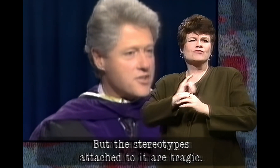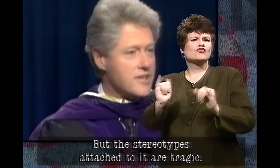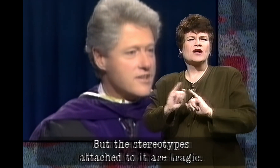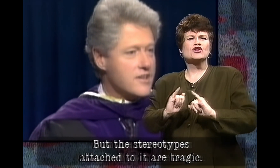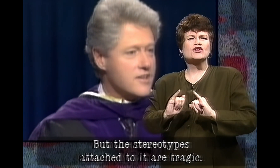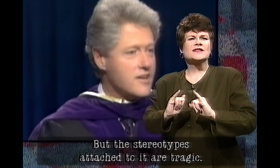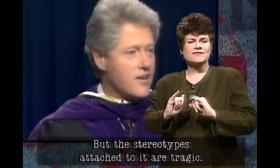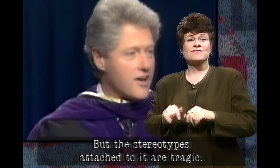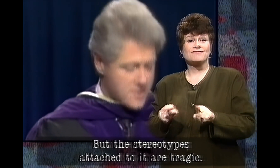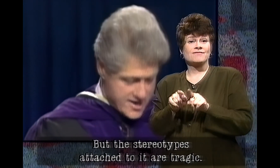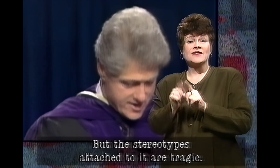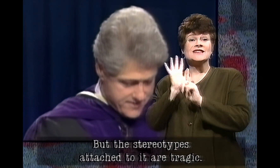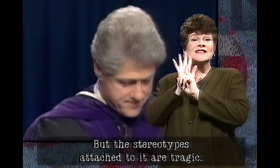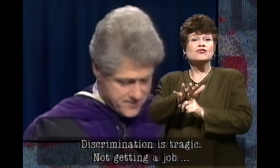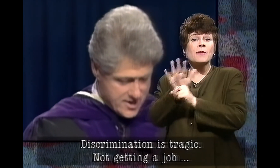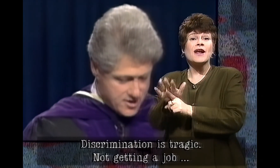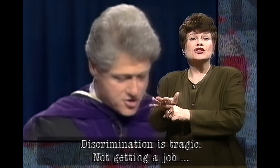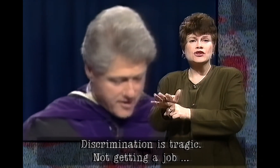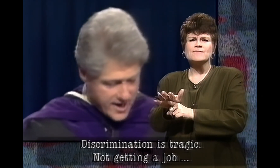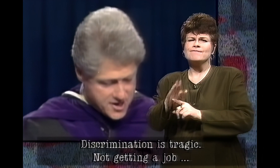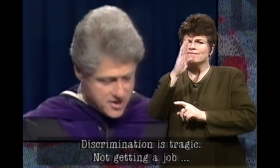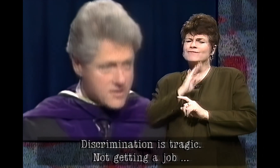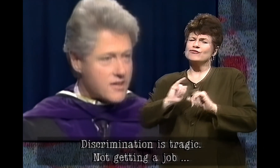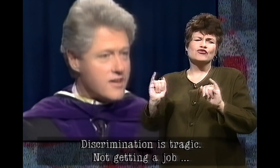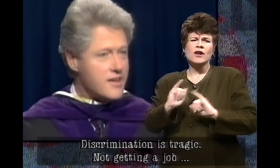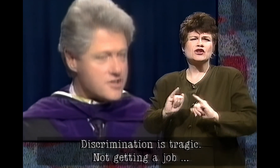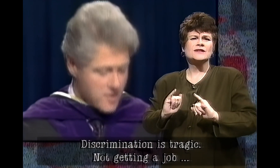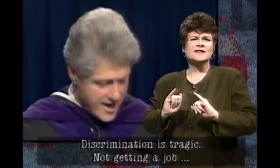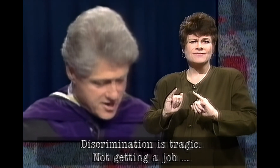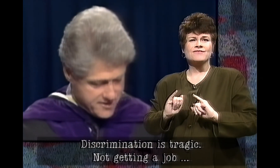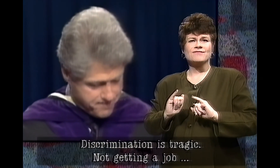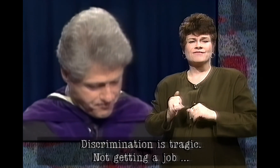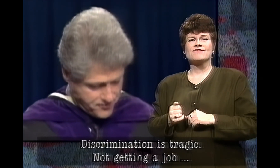it are tragic. Discrimination is tragic.